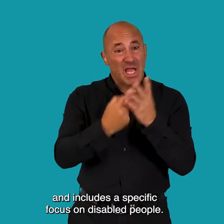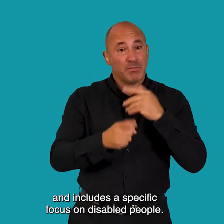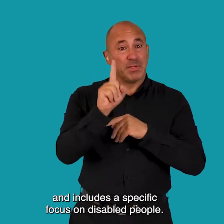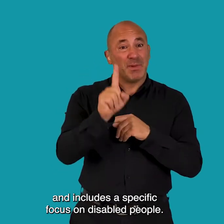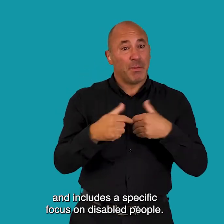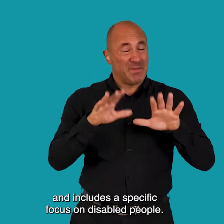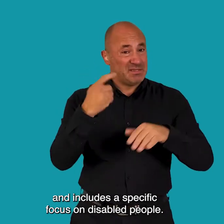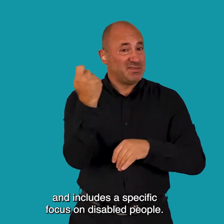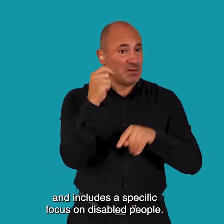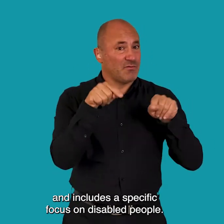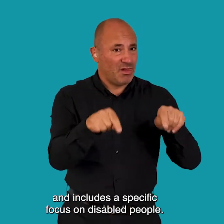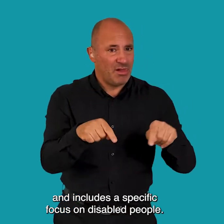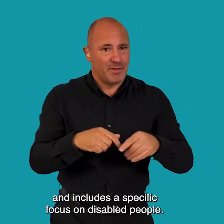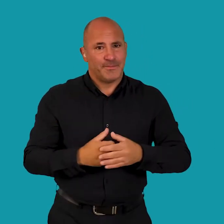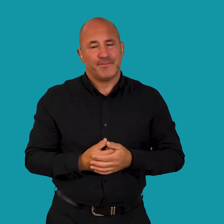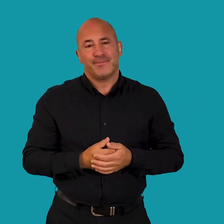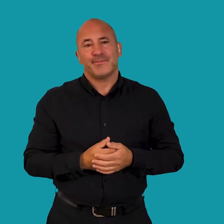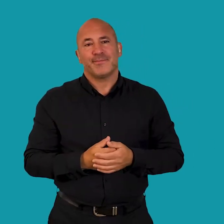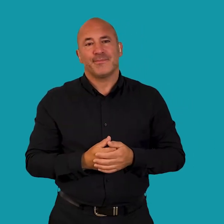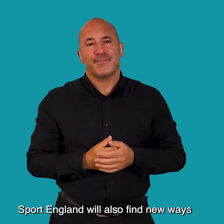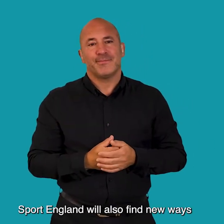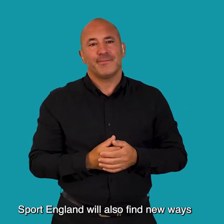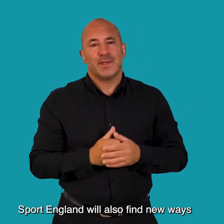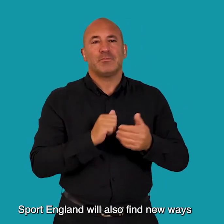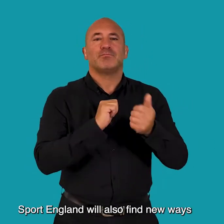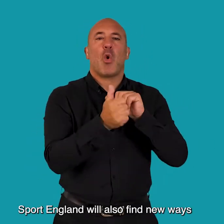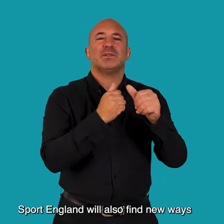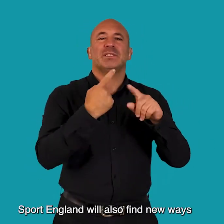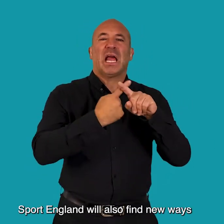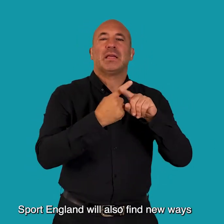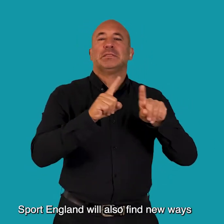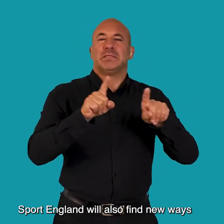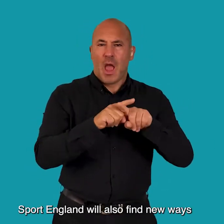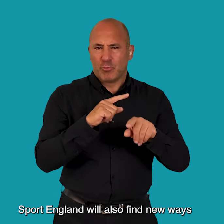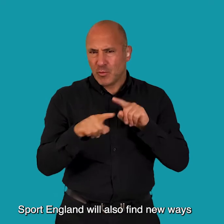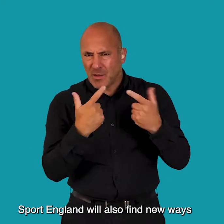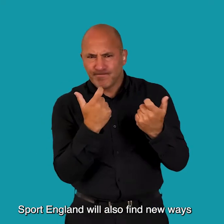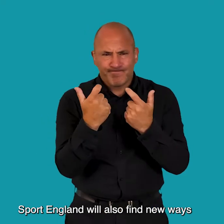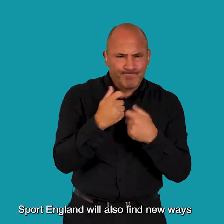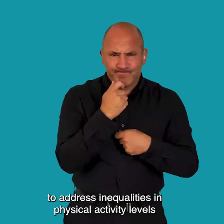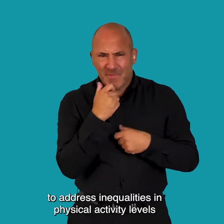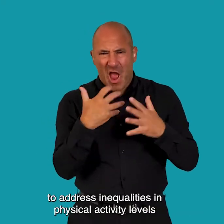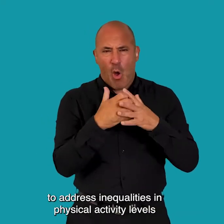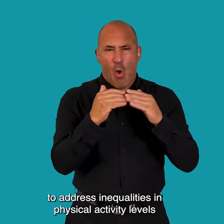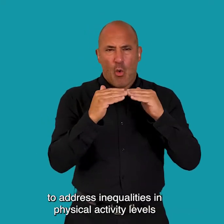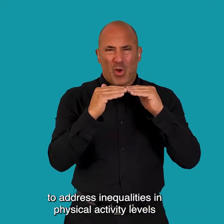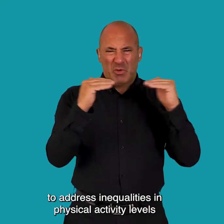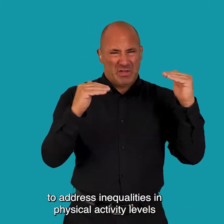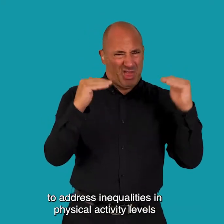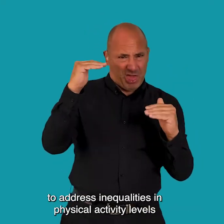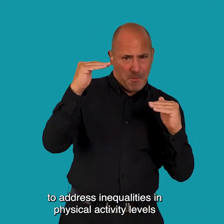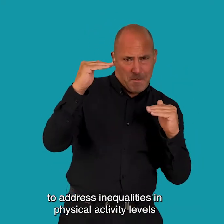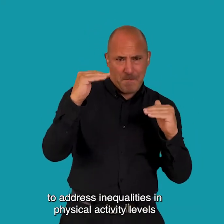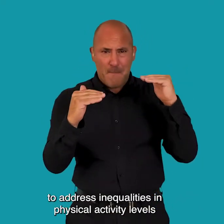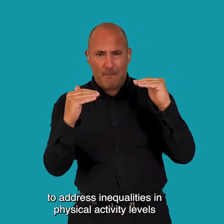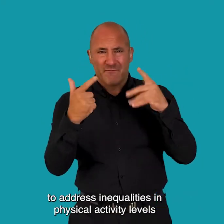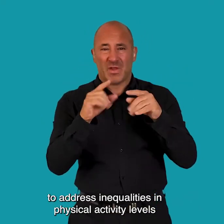focus on disabled people. Sport England will also find new ways to address inequalities in physical